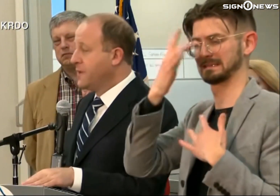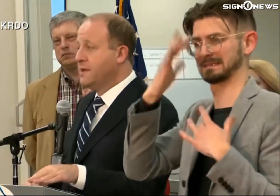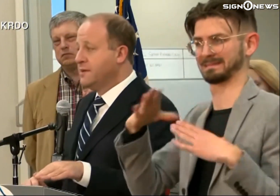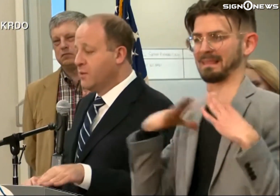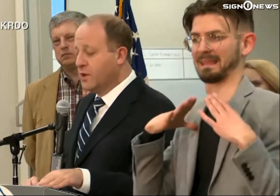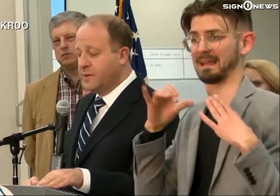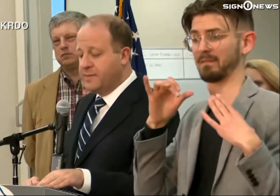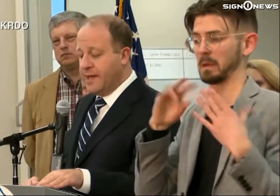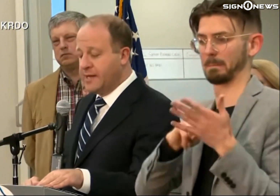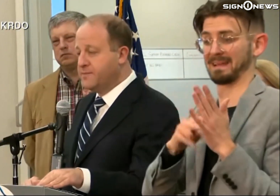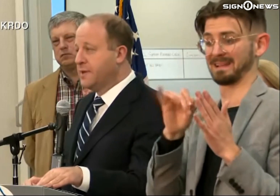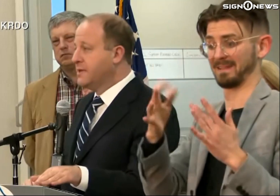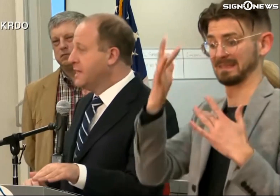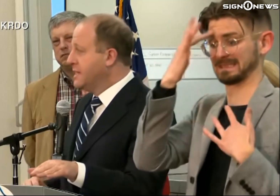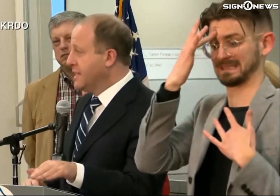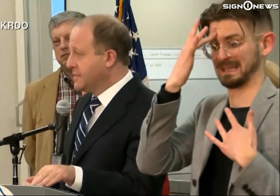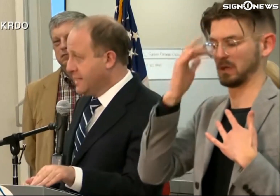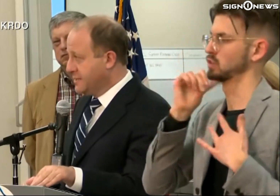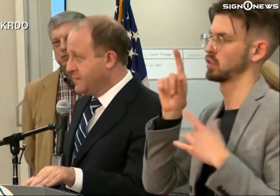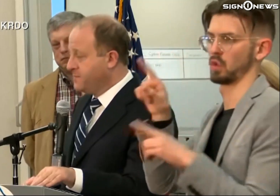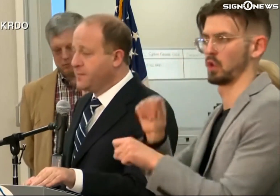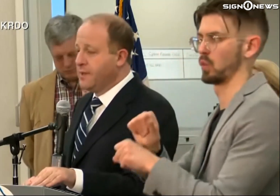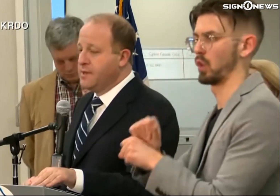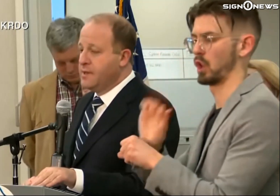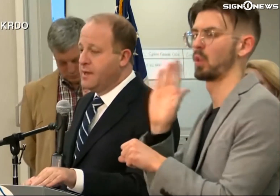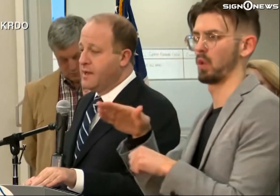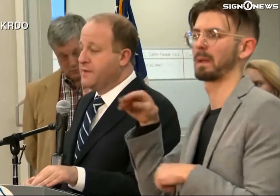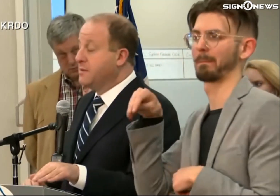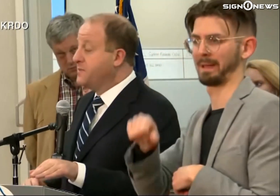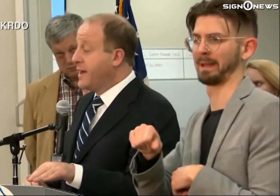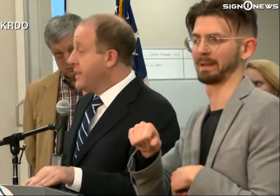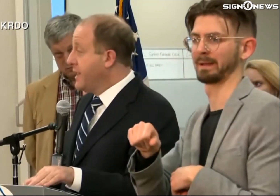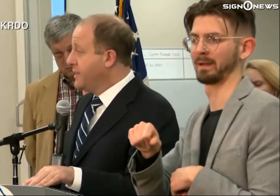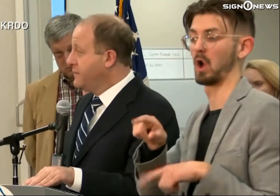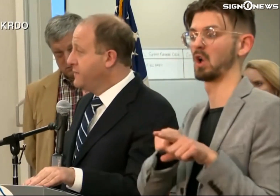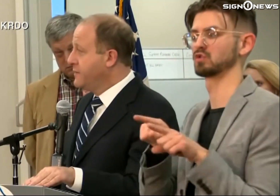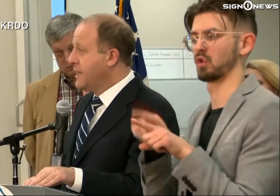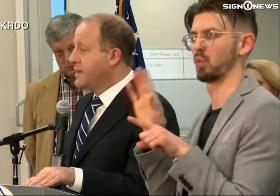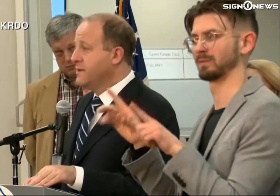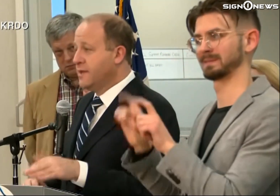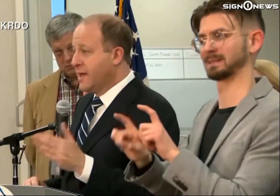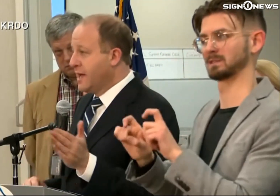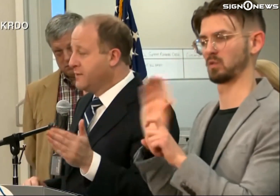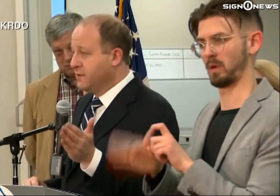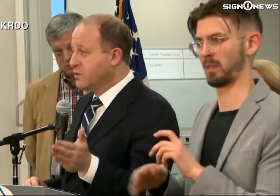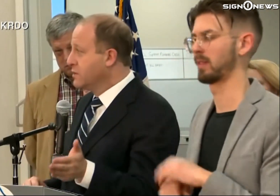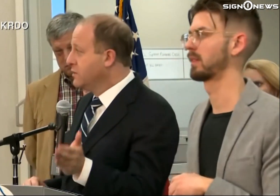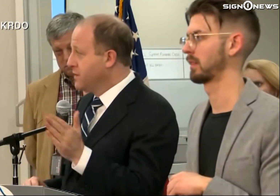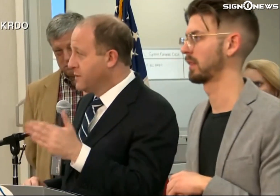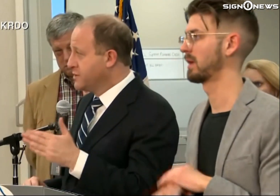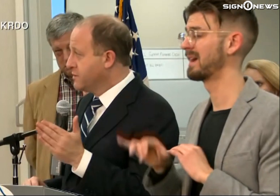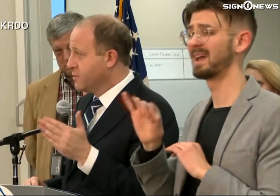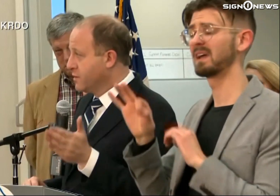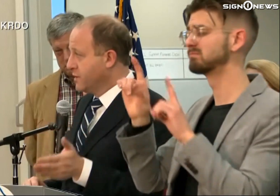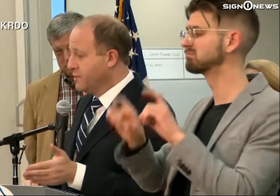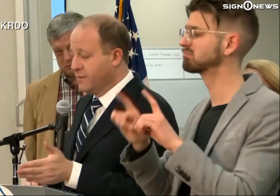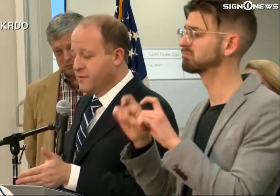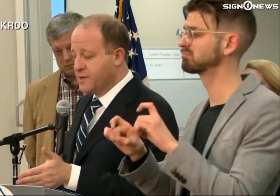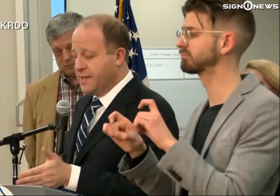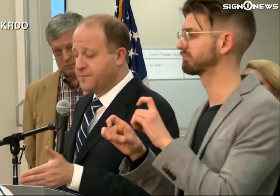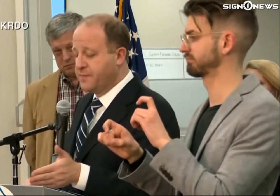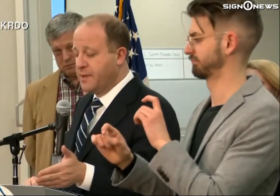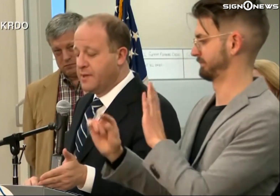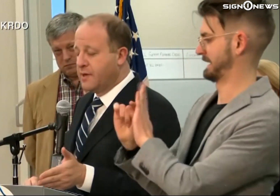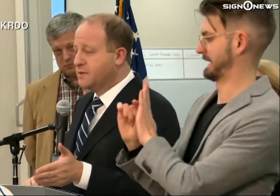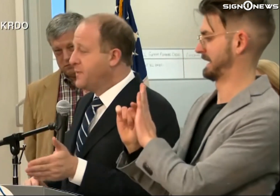work. They will be paid. They need to get tested. If it comes back negative, then they had the flu or cold, they return to work in 3